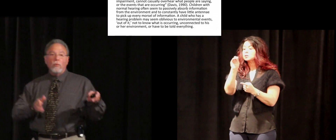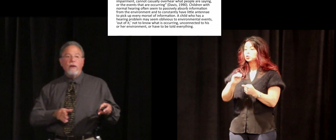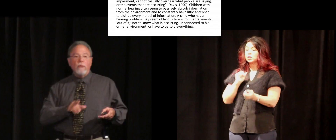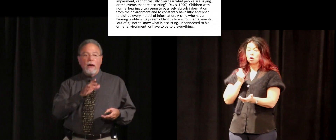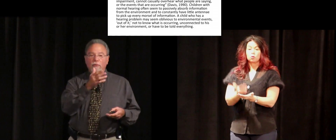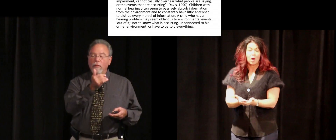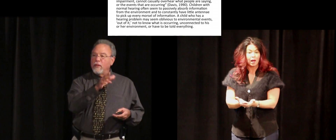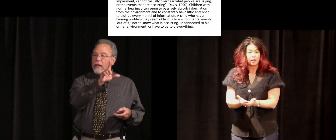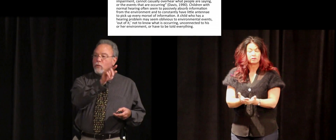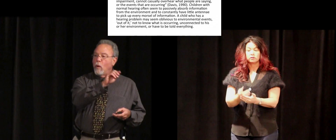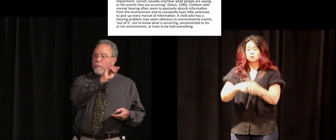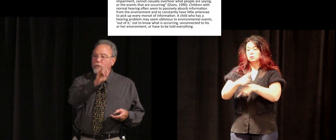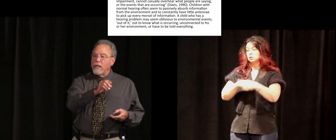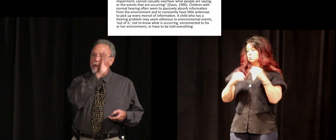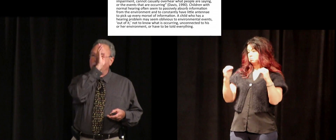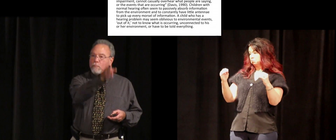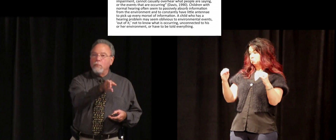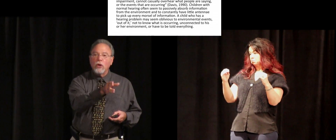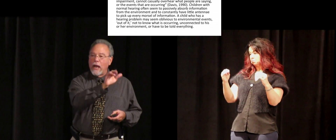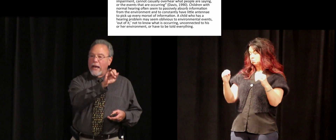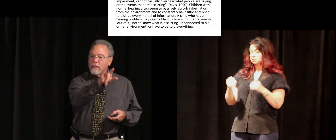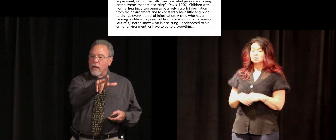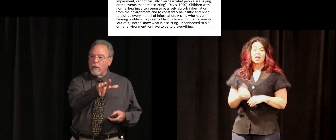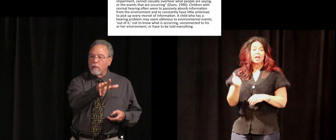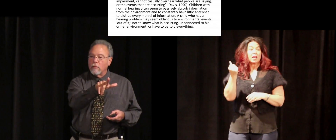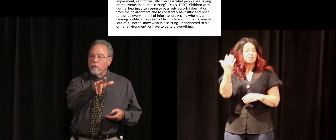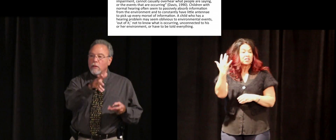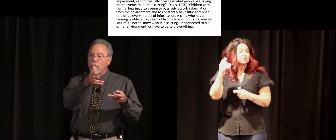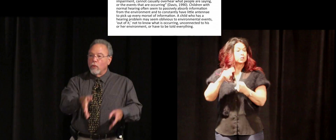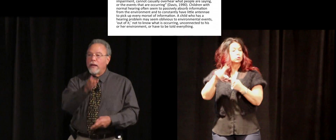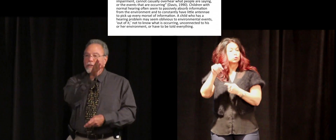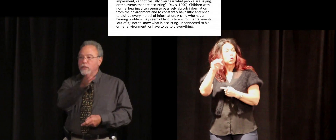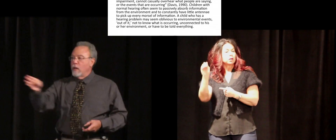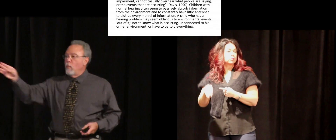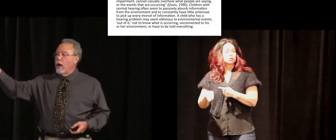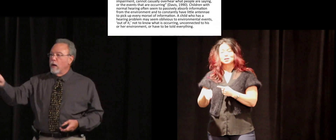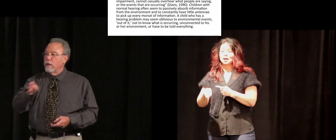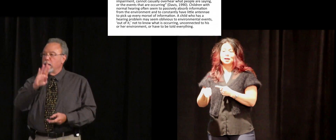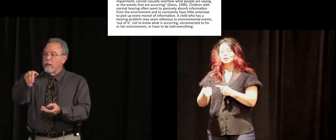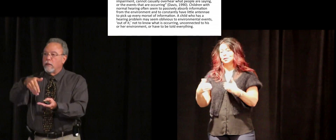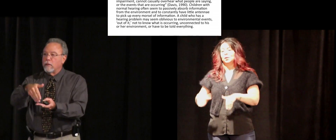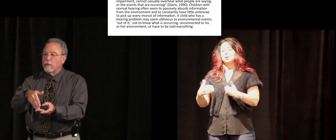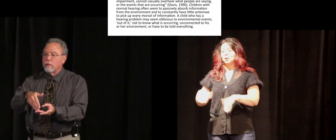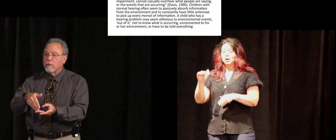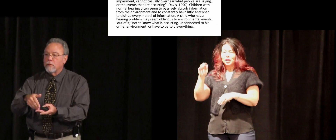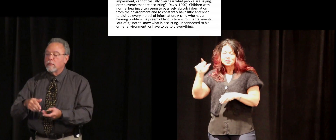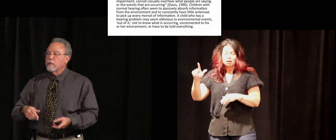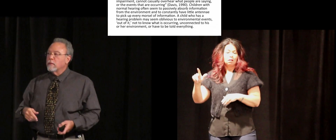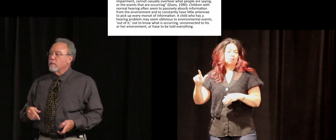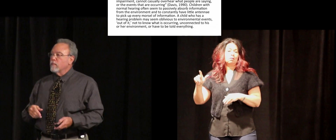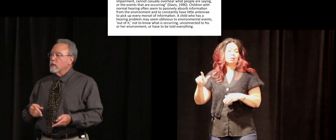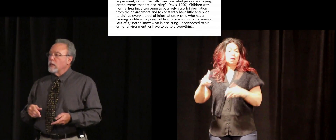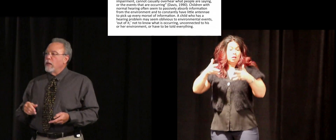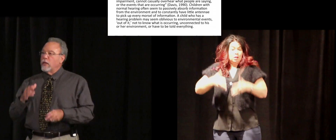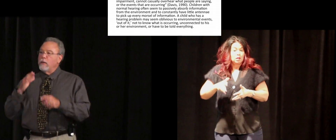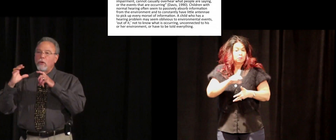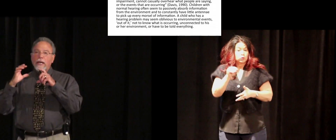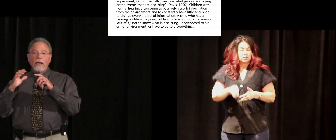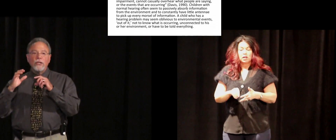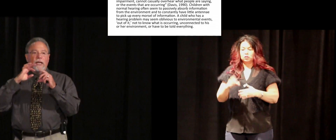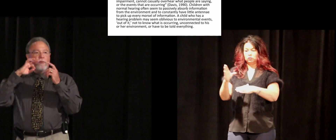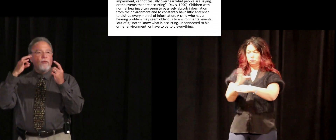had conflicting advice from the medical community about what to do with your deaf kid? They all raise their hands. And you say,